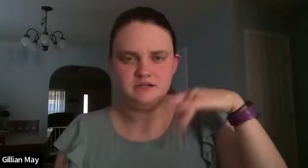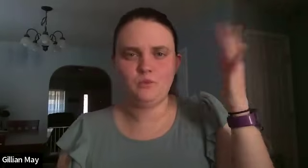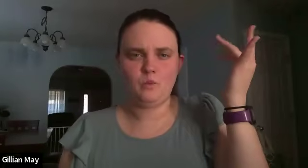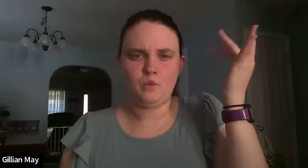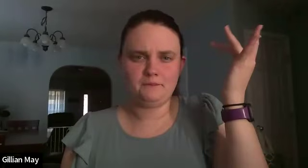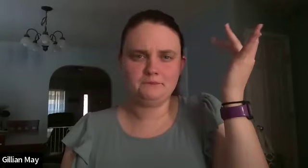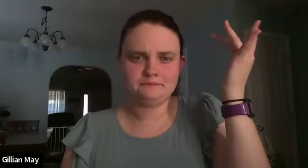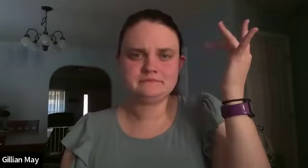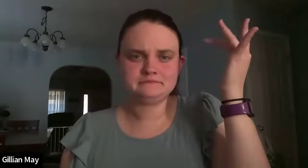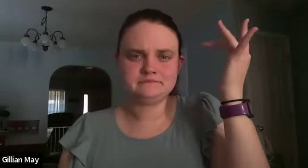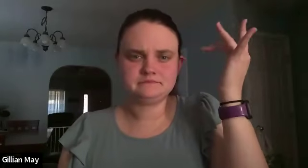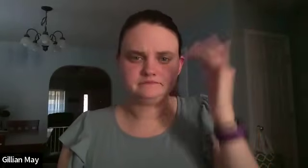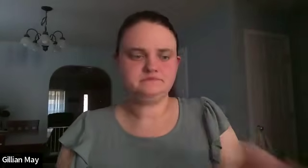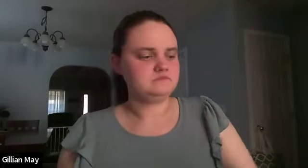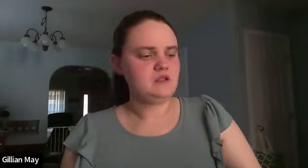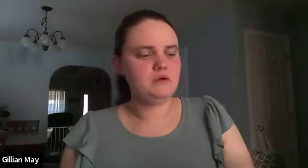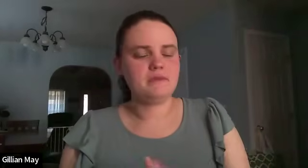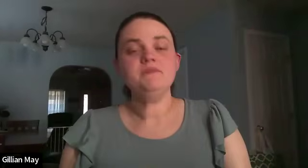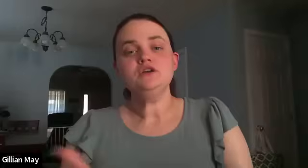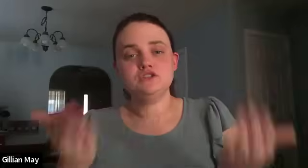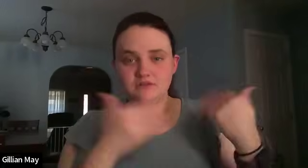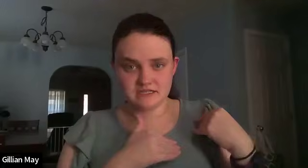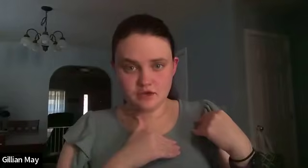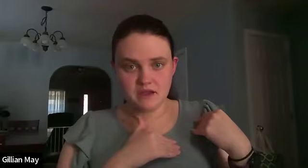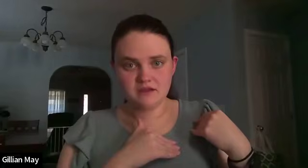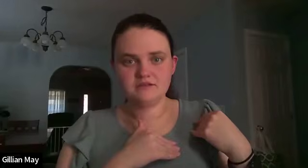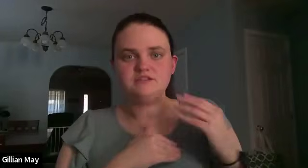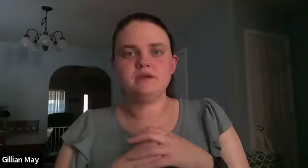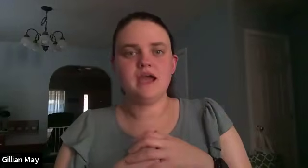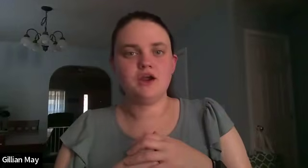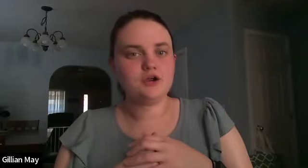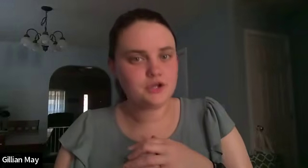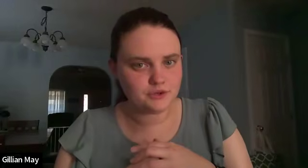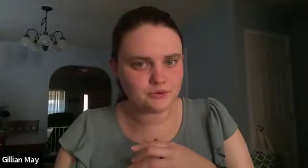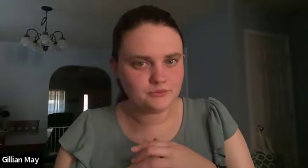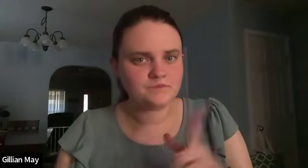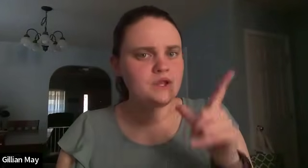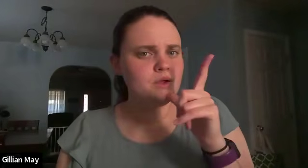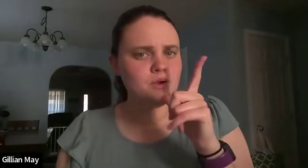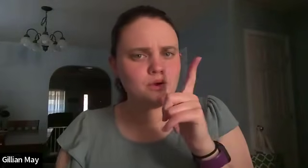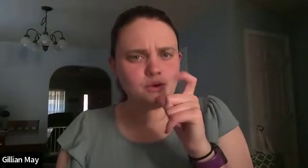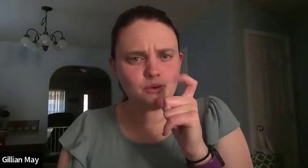of deal. Why? Okay, so let's go back. So we had our